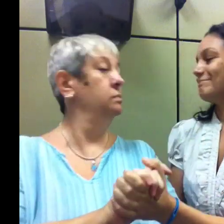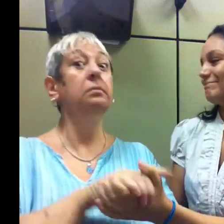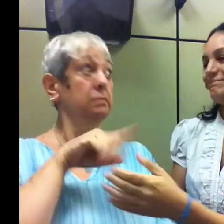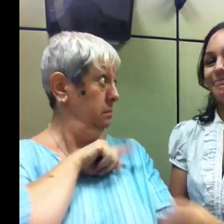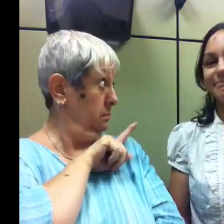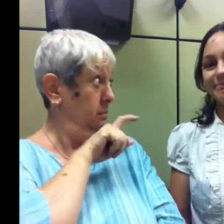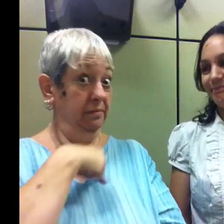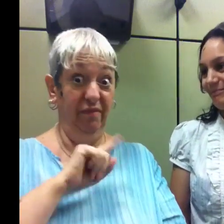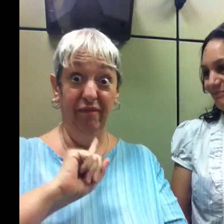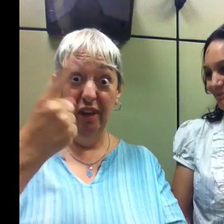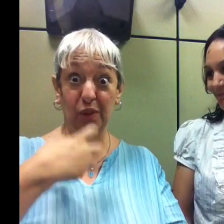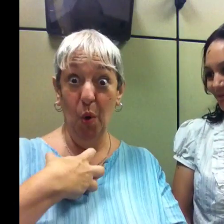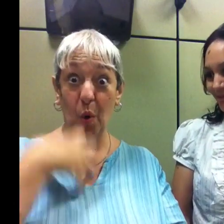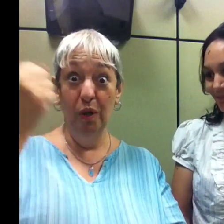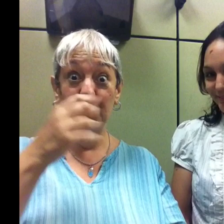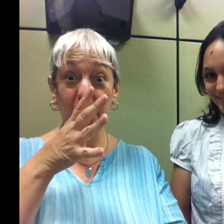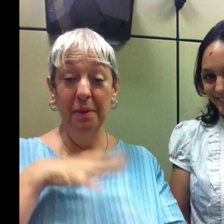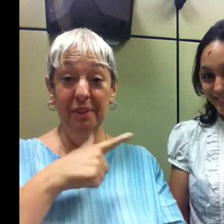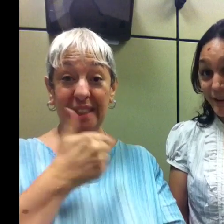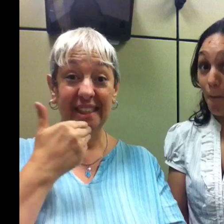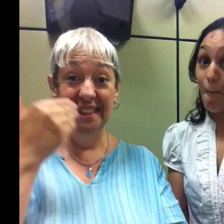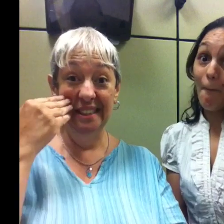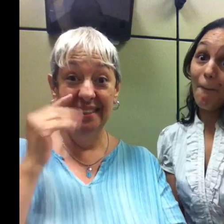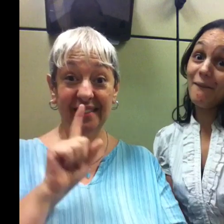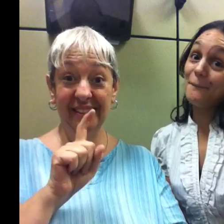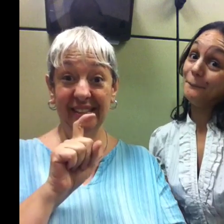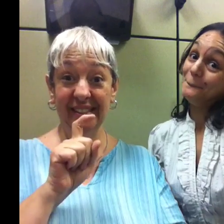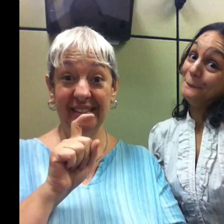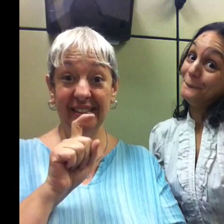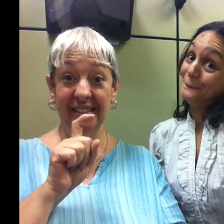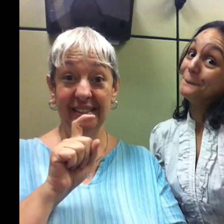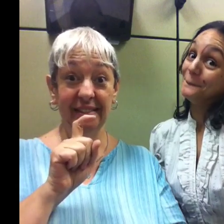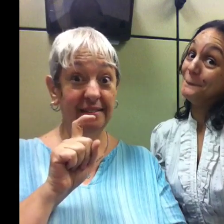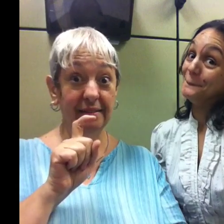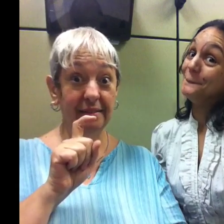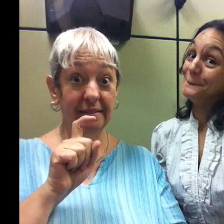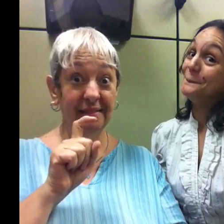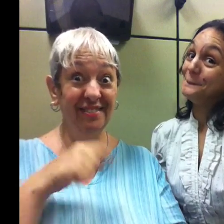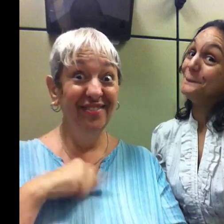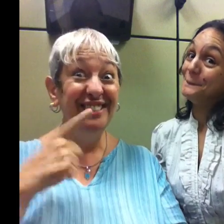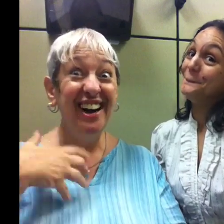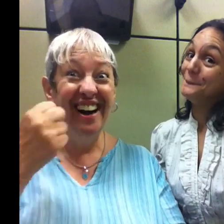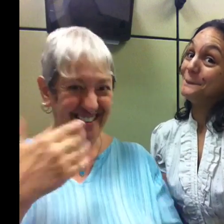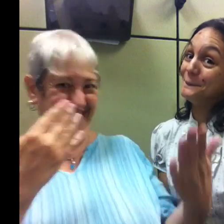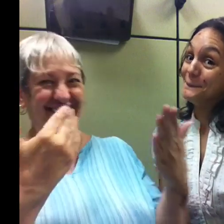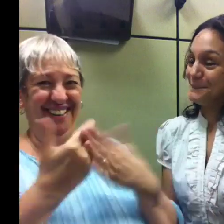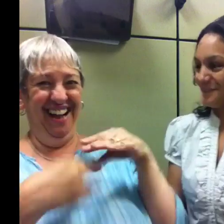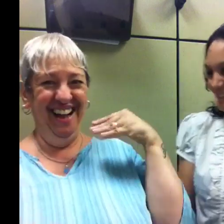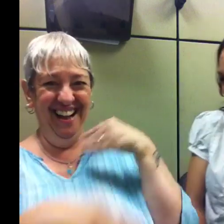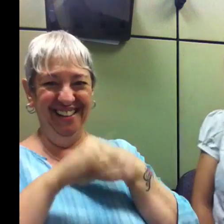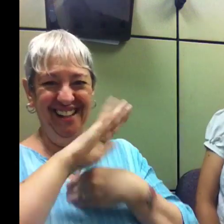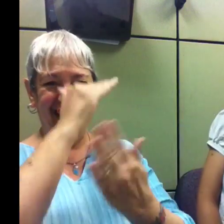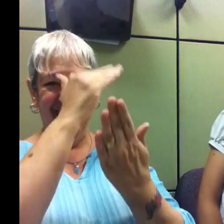like, definitely massage for the moms, for our dads. So yeah, 2 more, I guess, for the dads. It's another 30. So, plus 30. And then for the mother